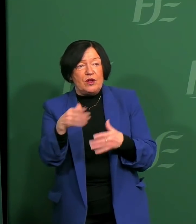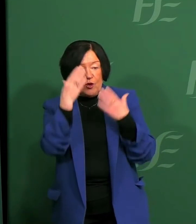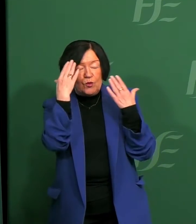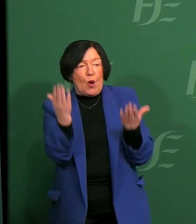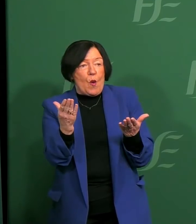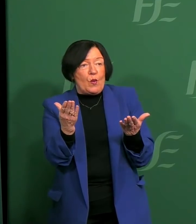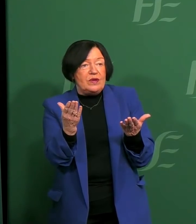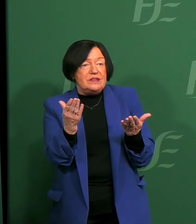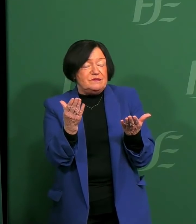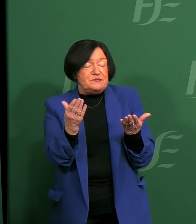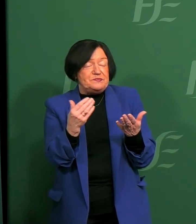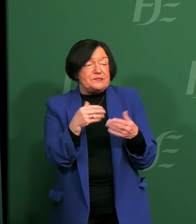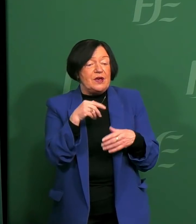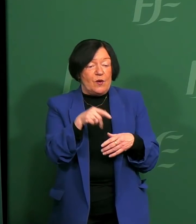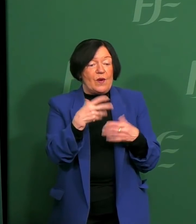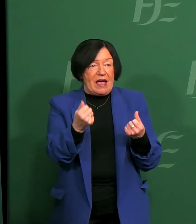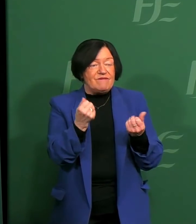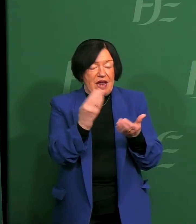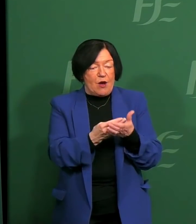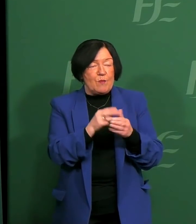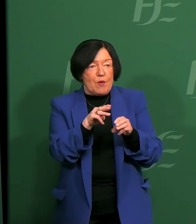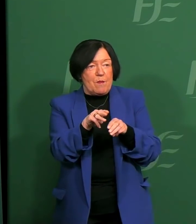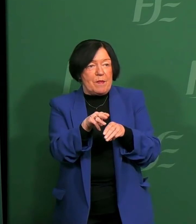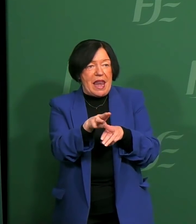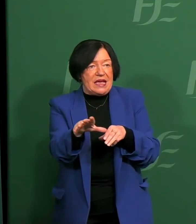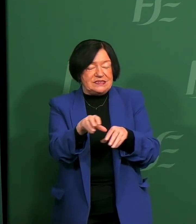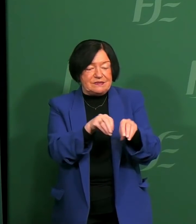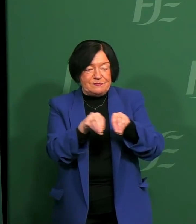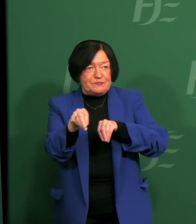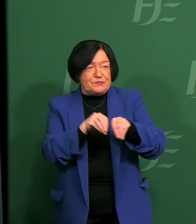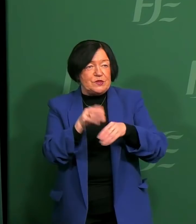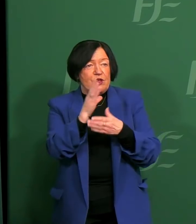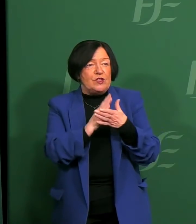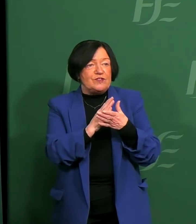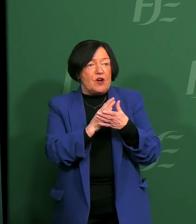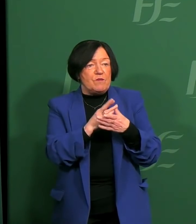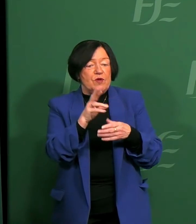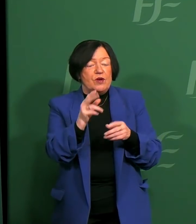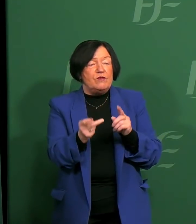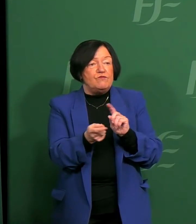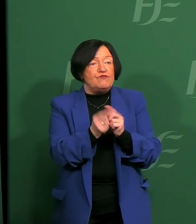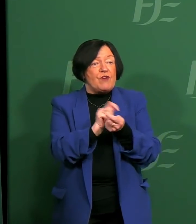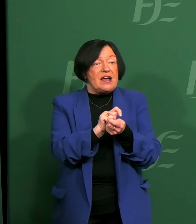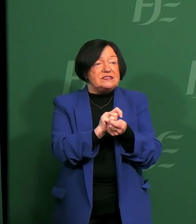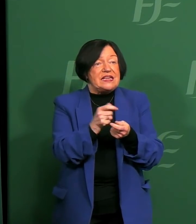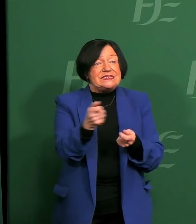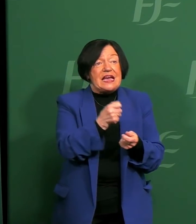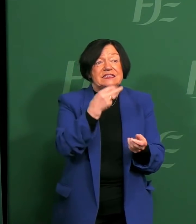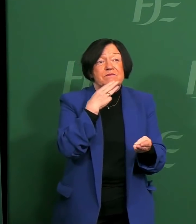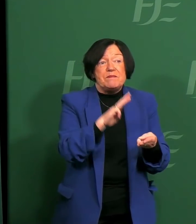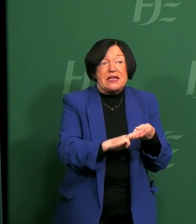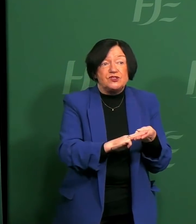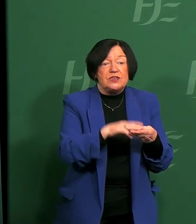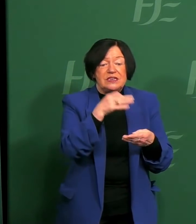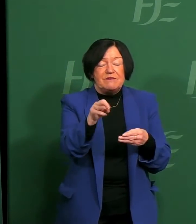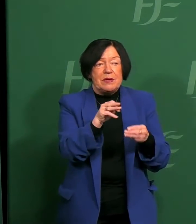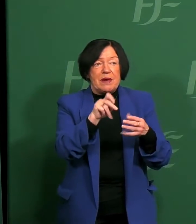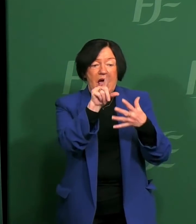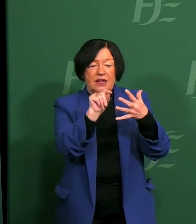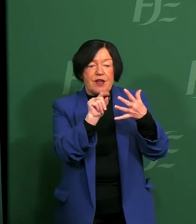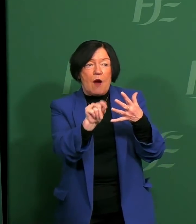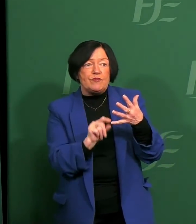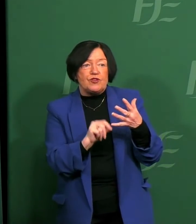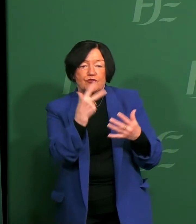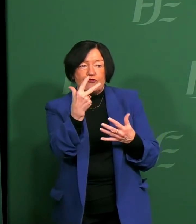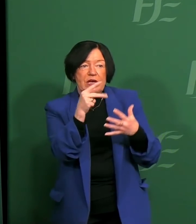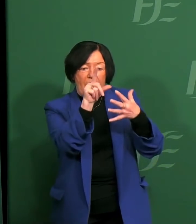notify us. So we have put in place some revised text messages that go out, which give people an option,